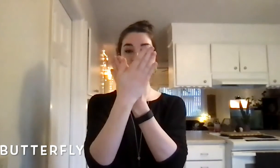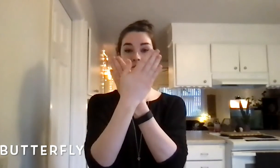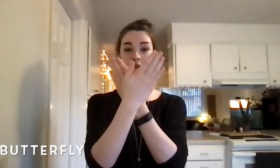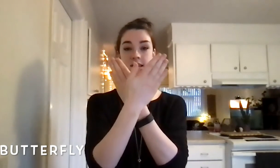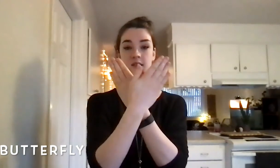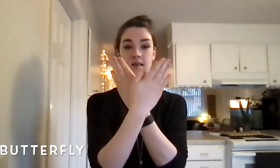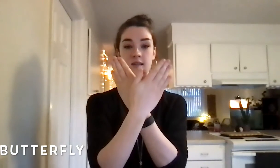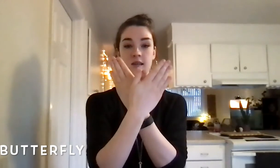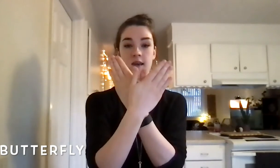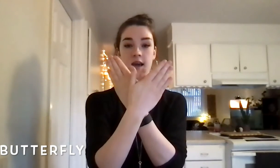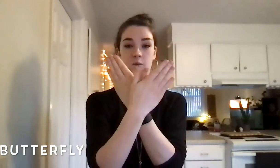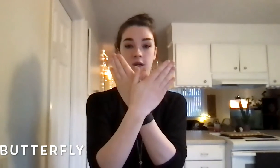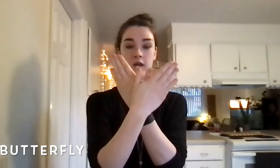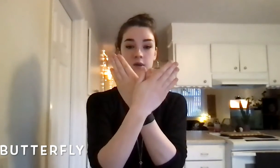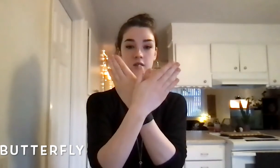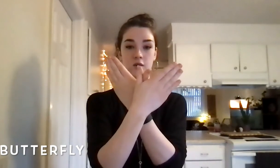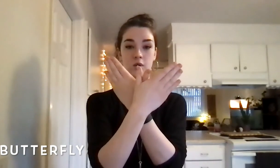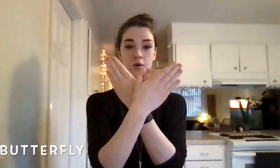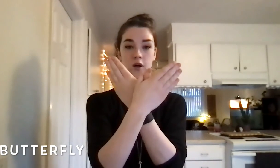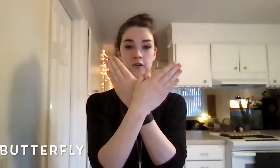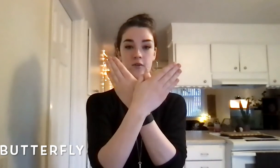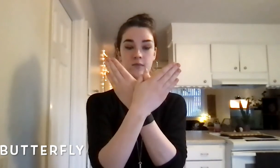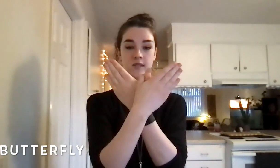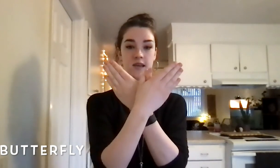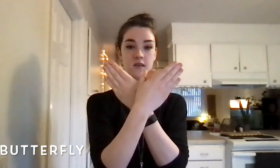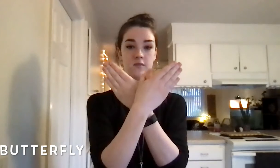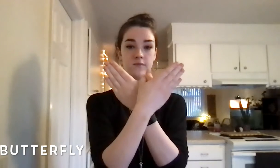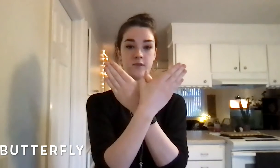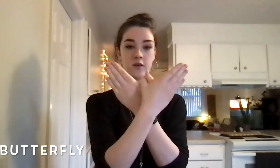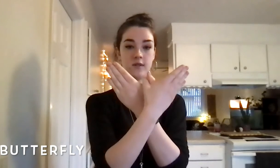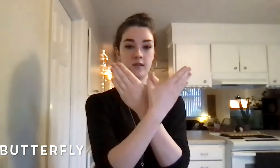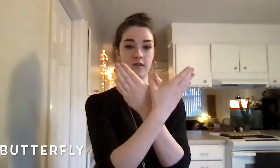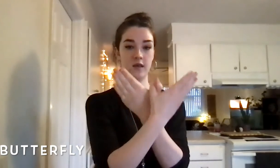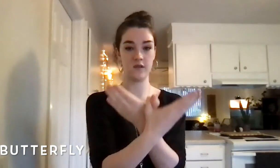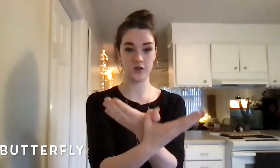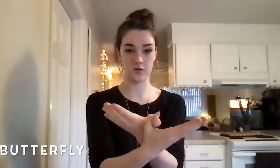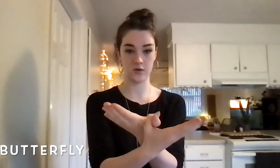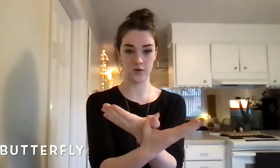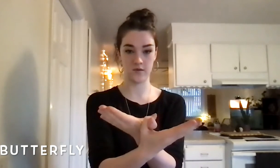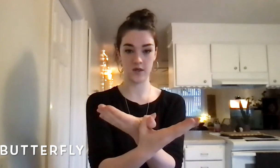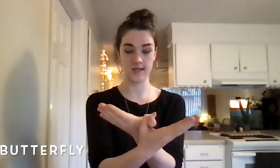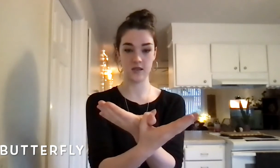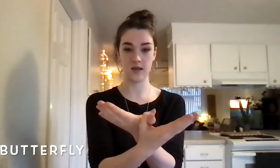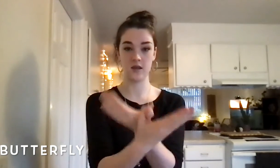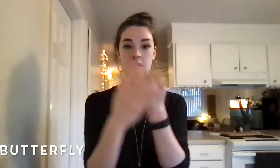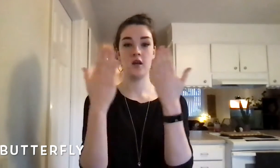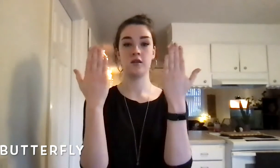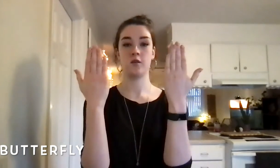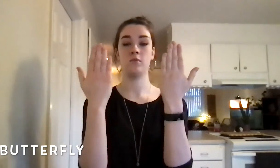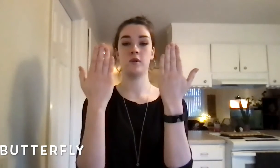over like this and we're going to hug our thumbs together. So it's as if they're giving each other a hug, if you can see that. So one more